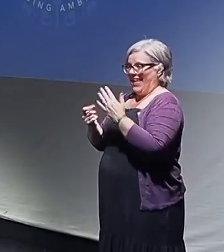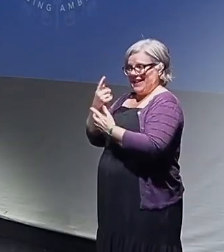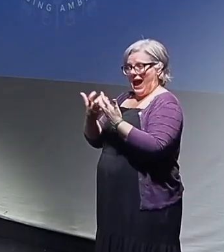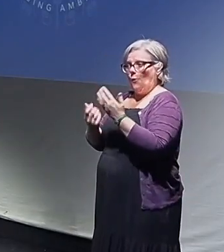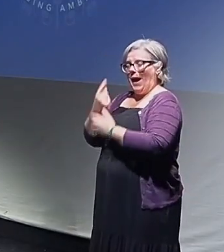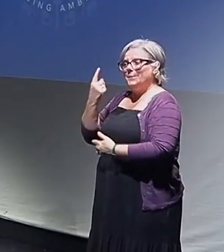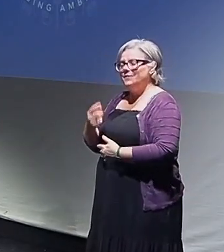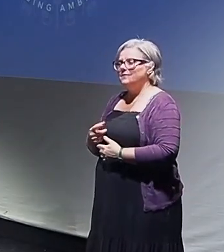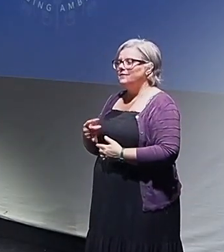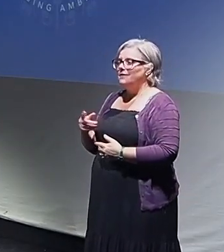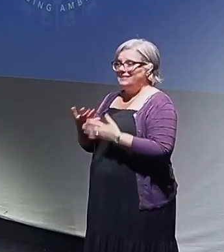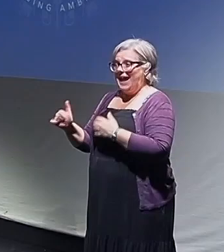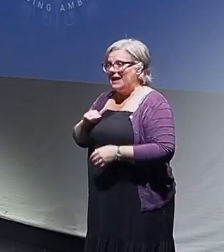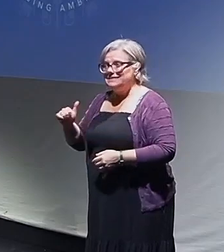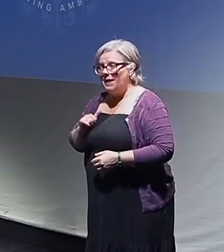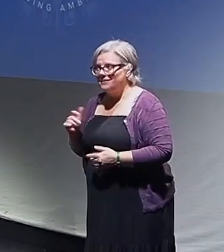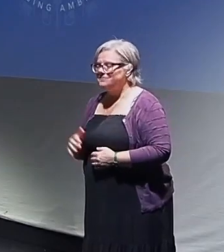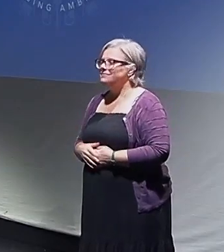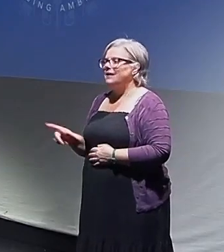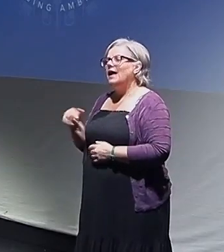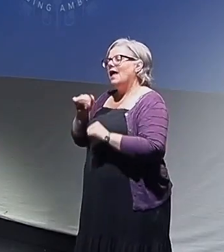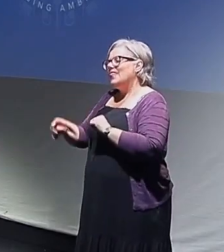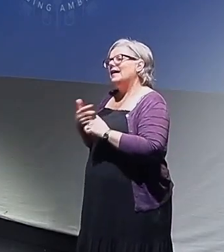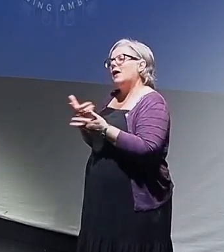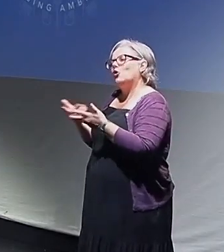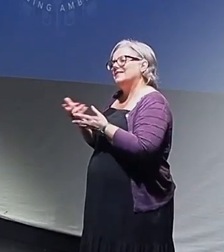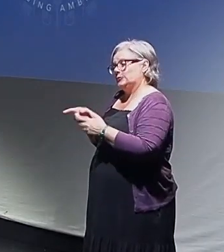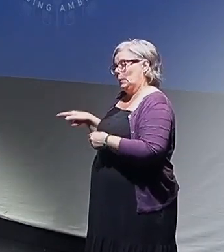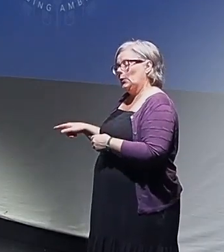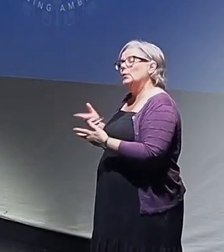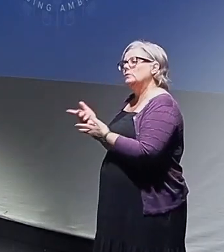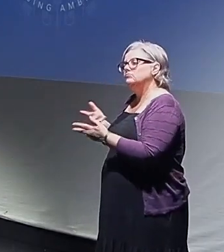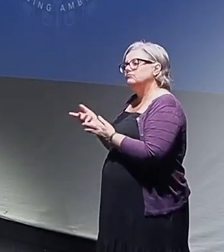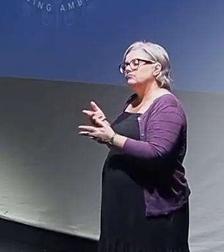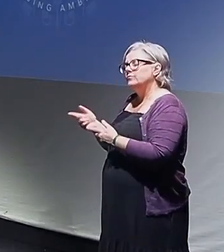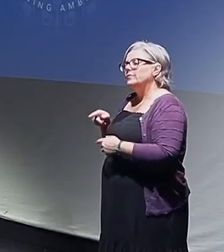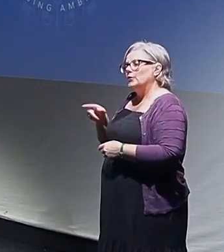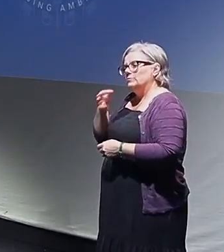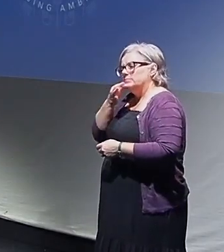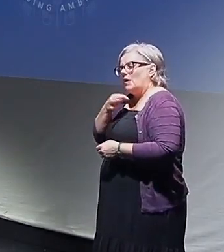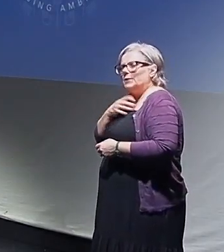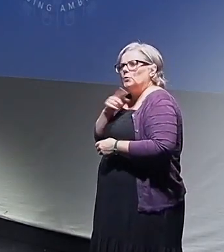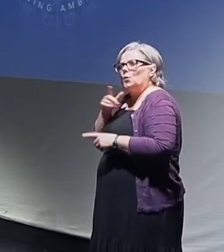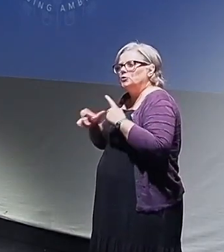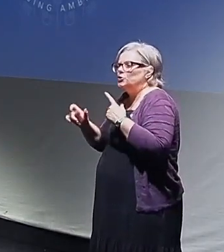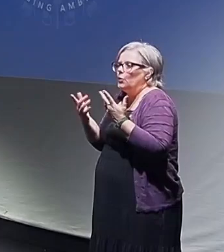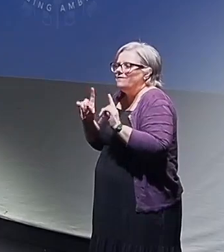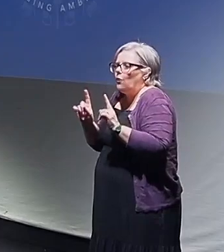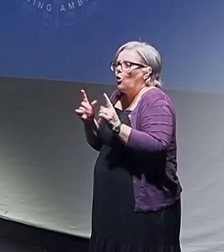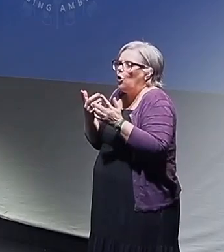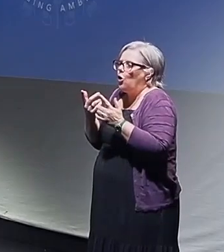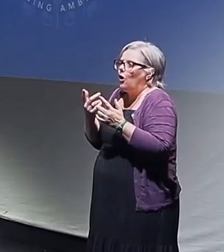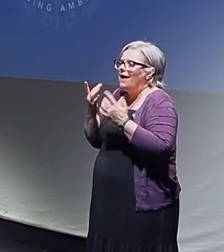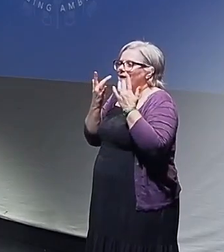and unexpected. And then we had a conversation, and I said to you, you were like, what do you want to do for your fellowship? And I said, well, how about I curate